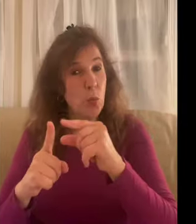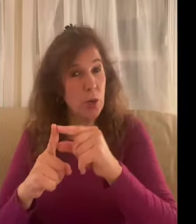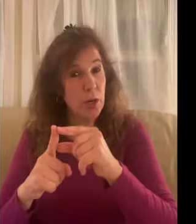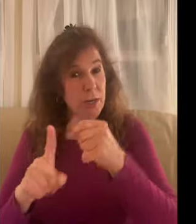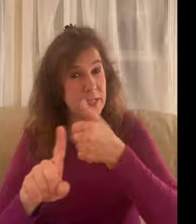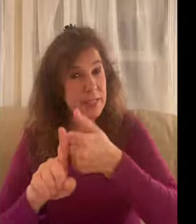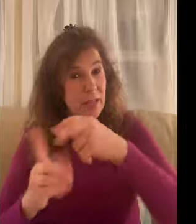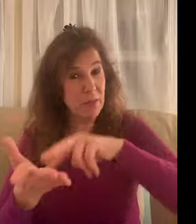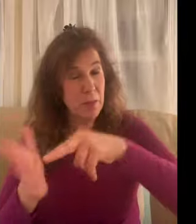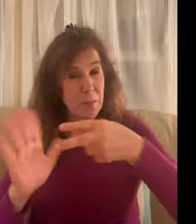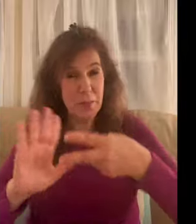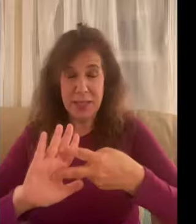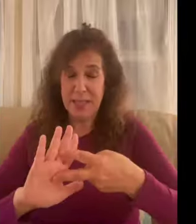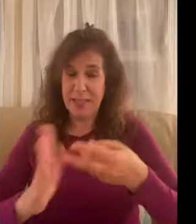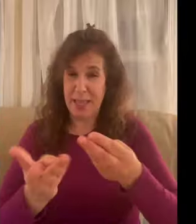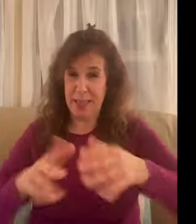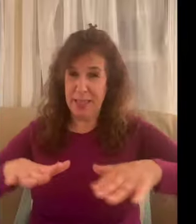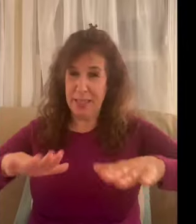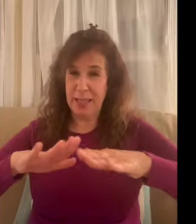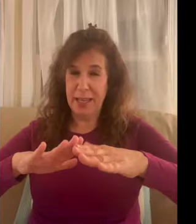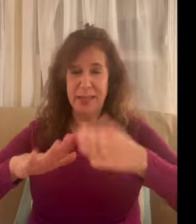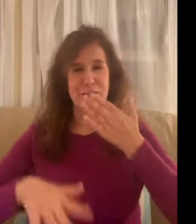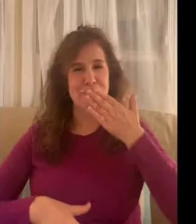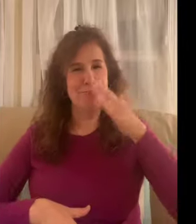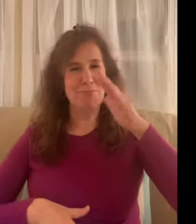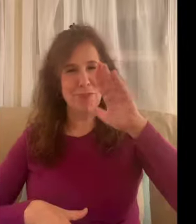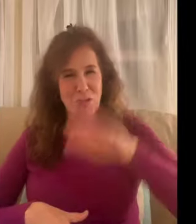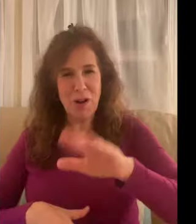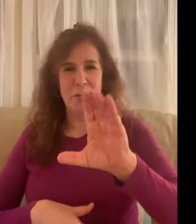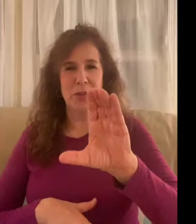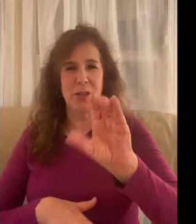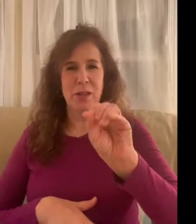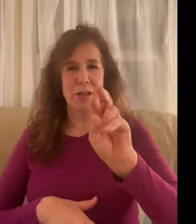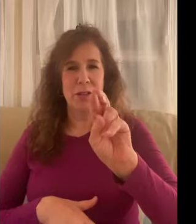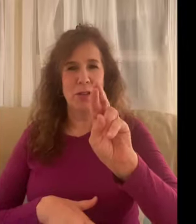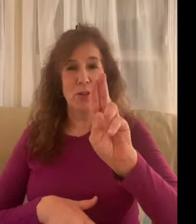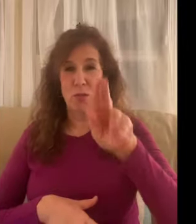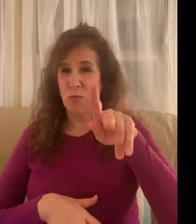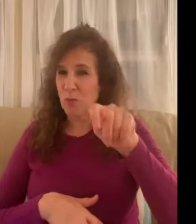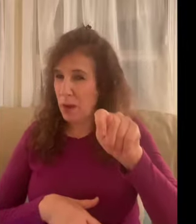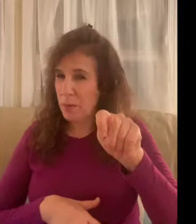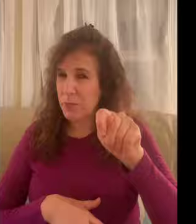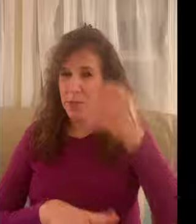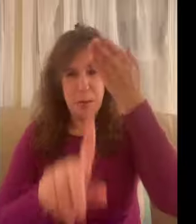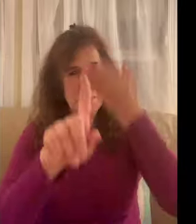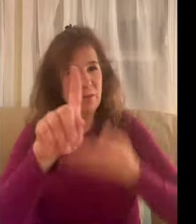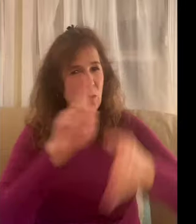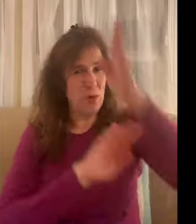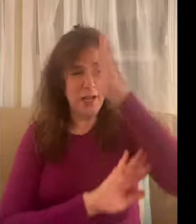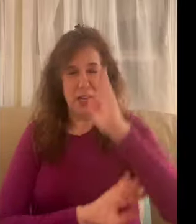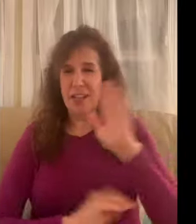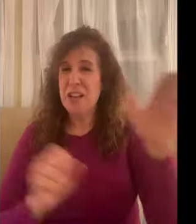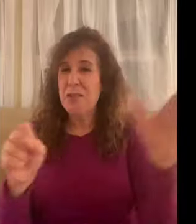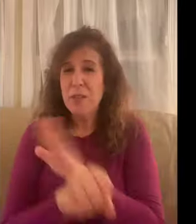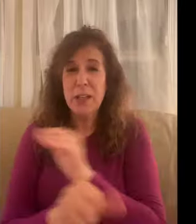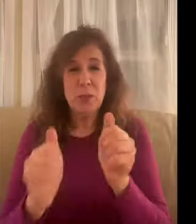land was corrupted before God and was full of Hamas. Hamas, I saw that in English Bible,